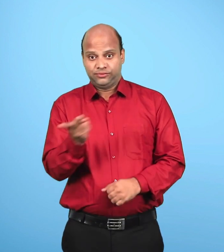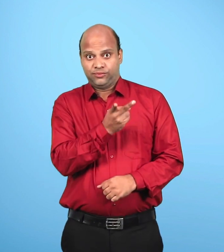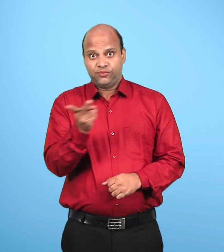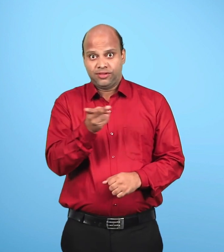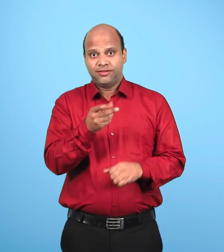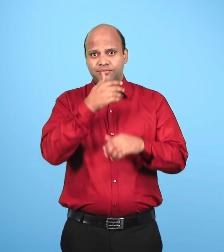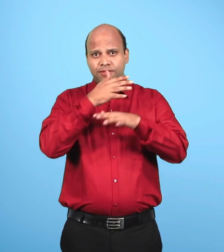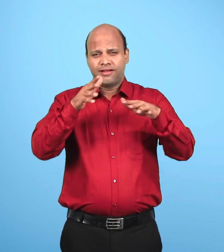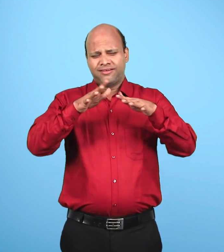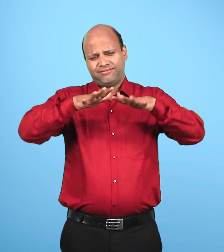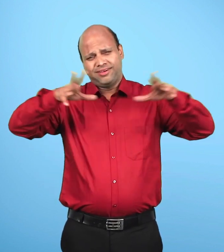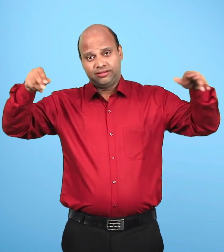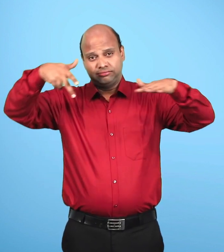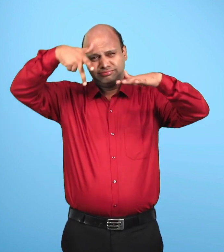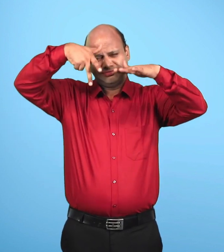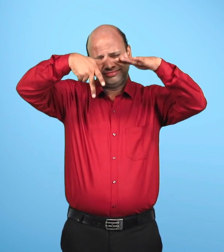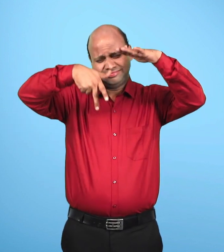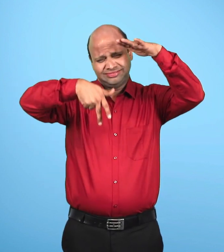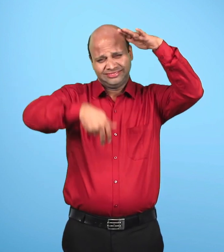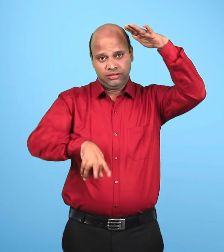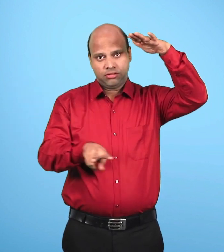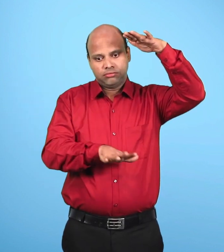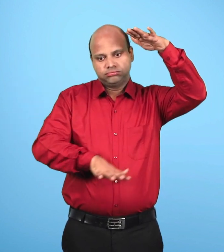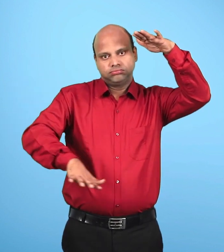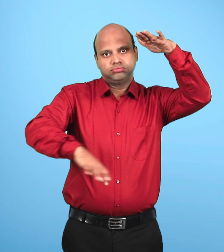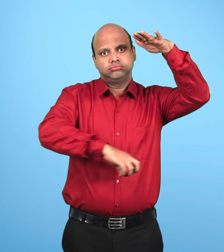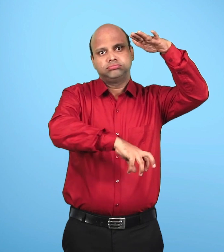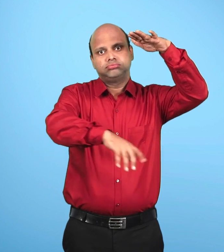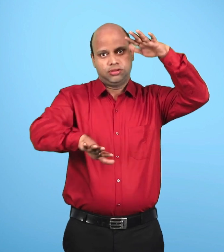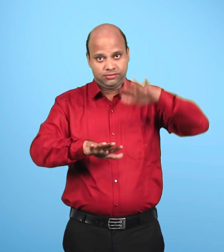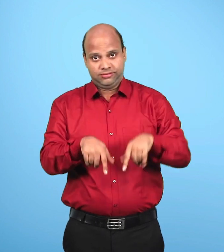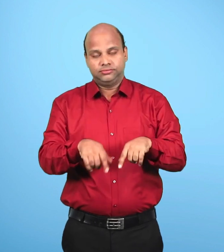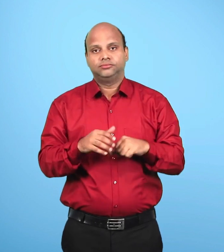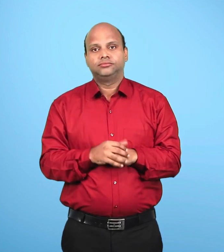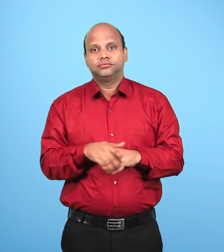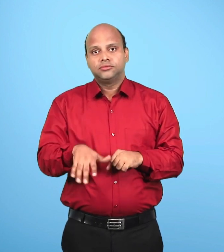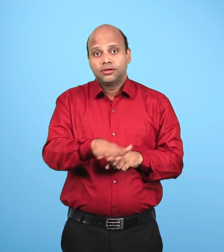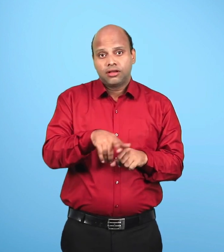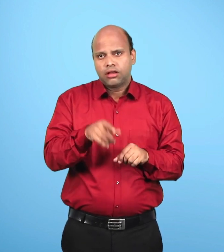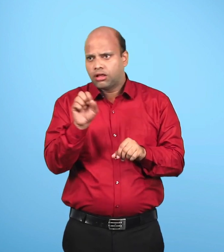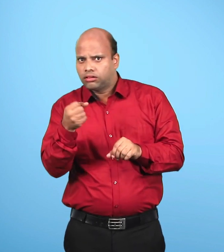They stay deeper in the ocean, near the seabed, and catch any prey that moves towards them.